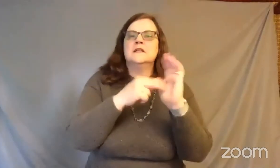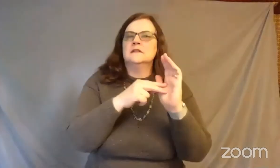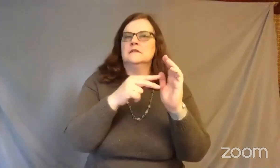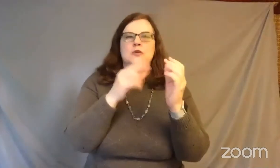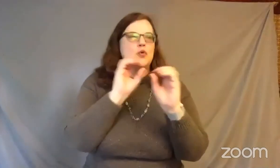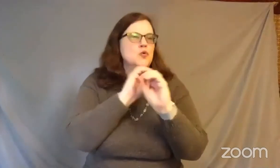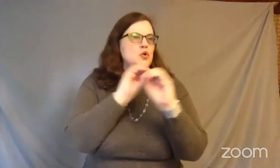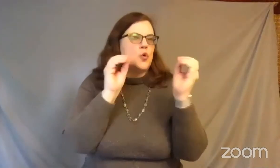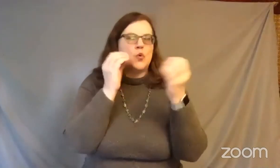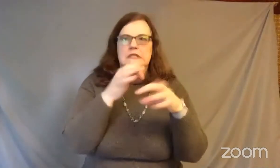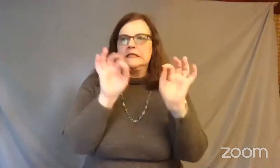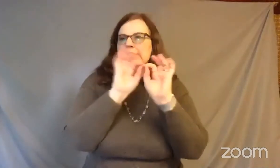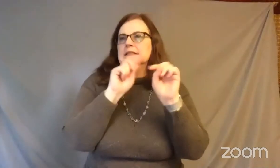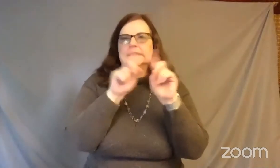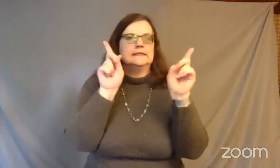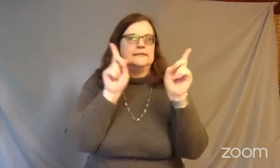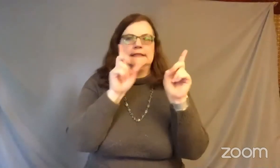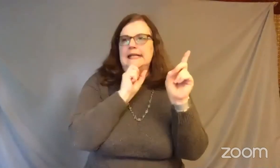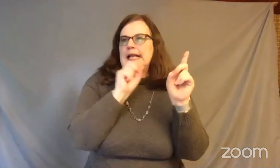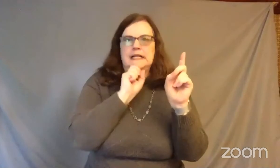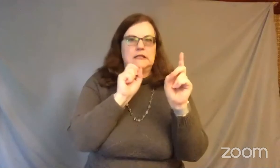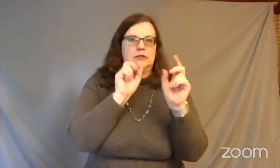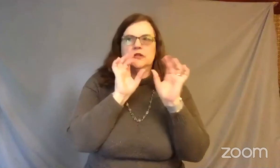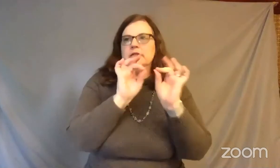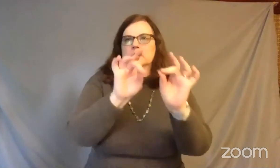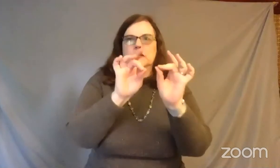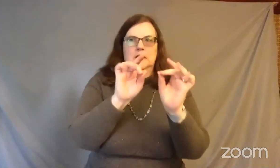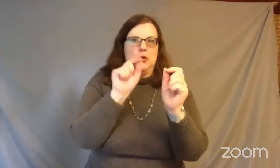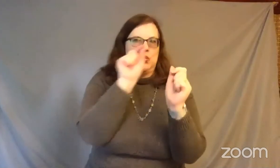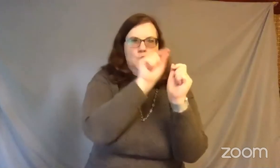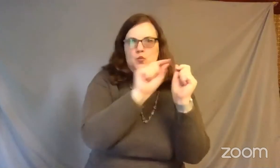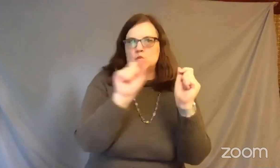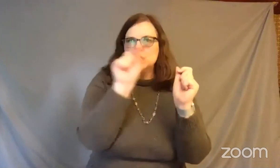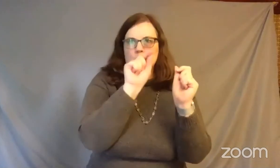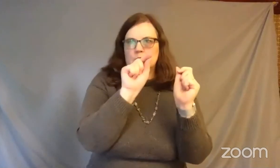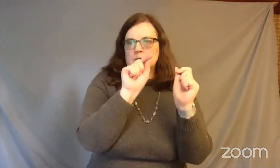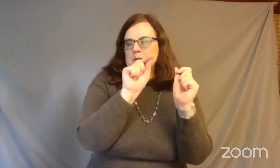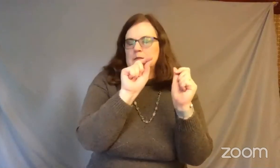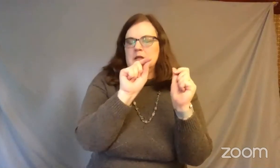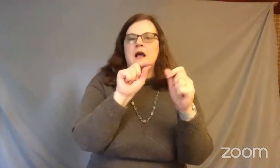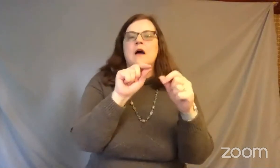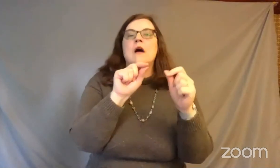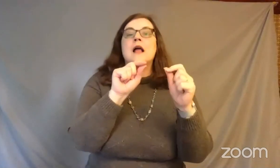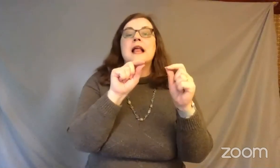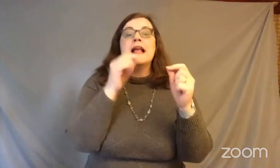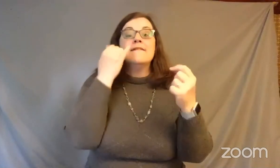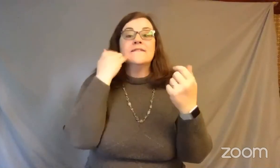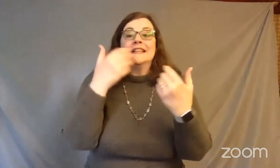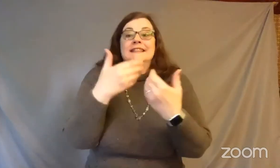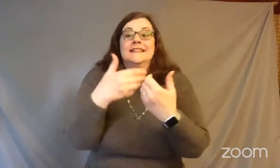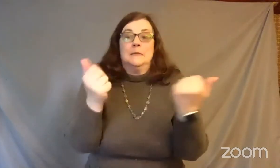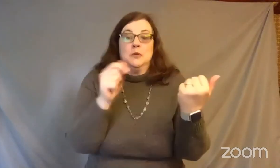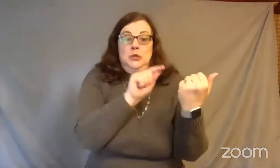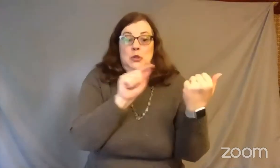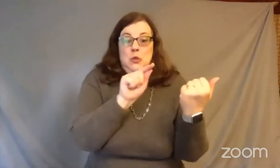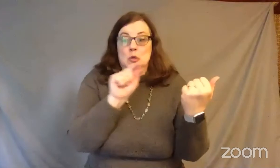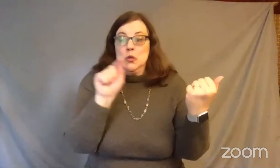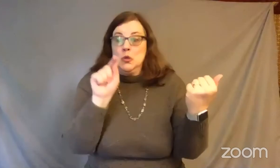Acquisition age is indicated by the circle or the oval. So anything that is circled in the same circle or oval